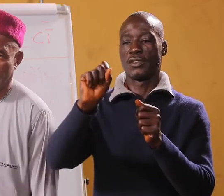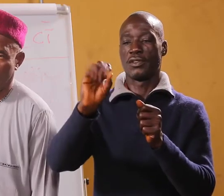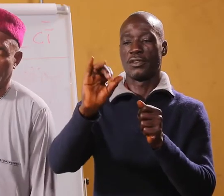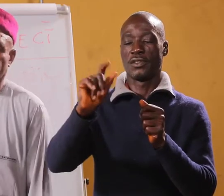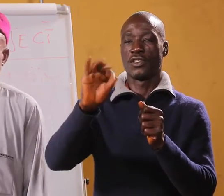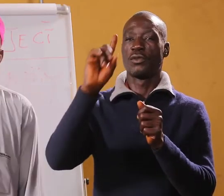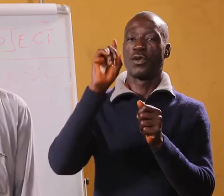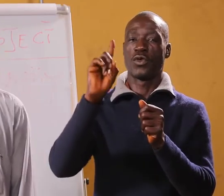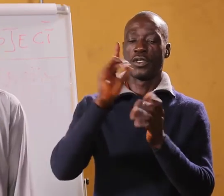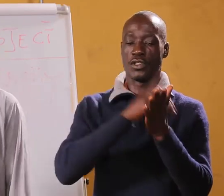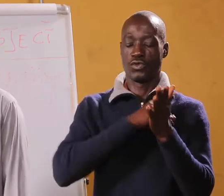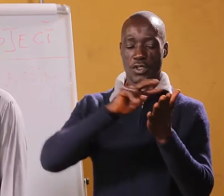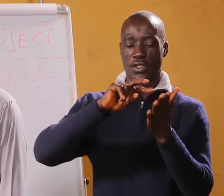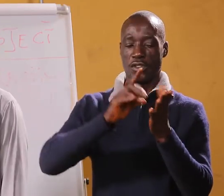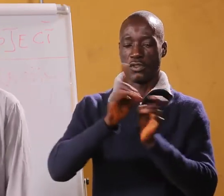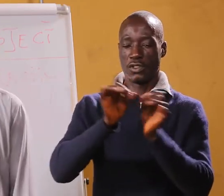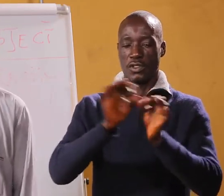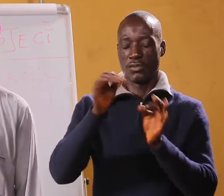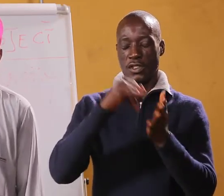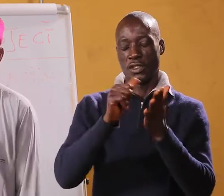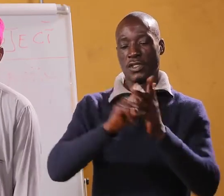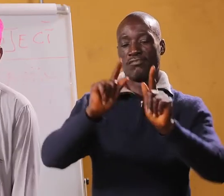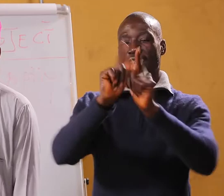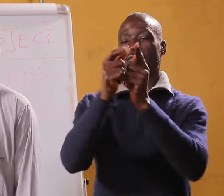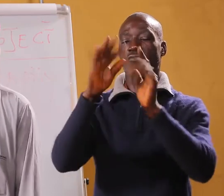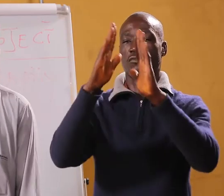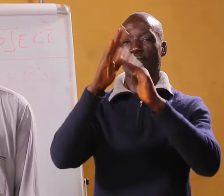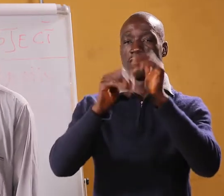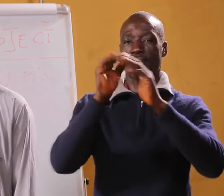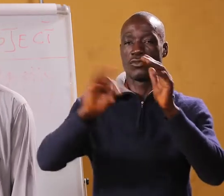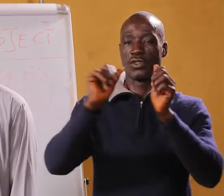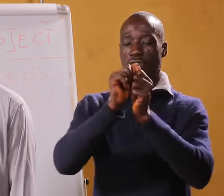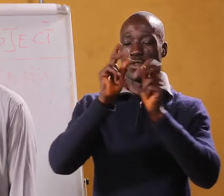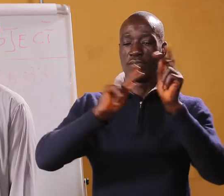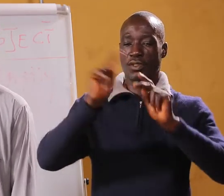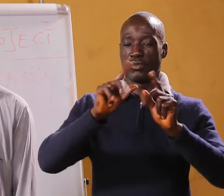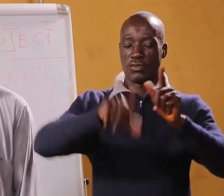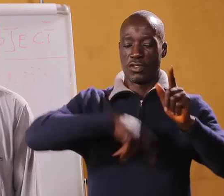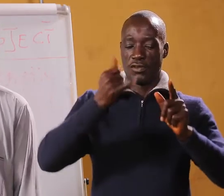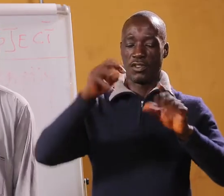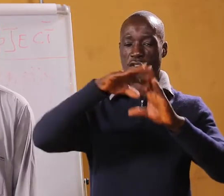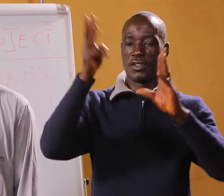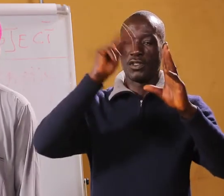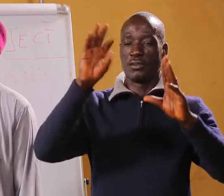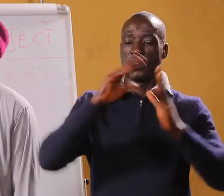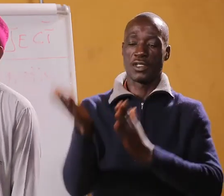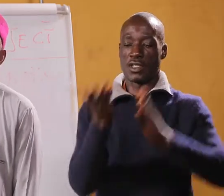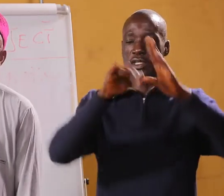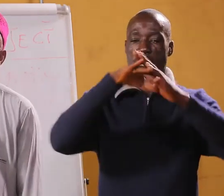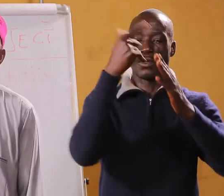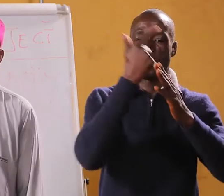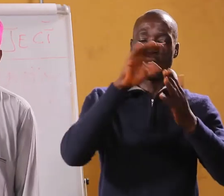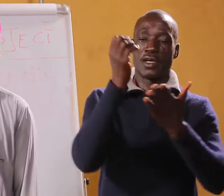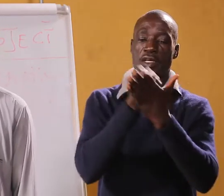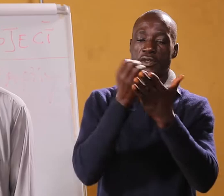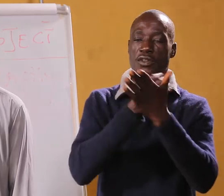settlements. We define settlement as group of buildings with people living in them and carry out their